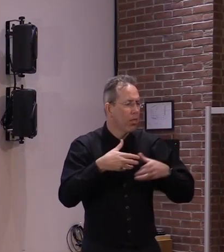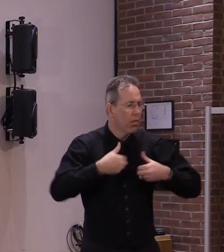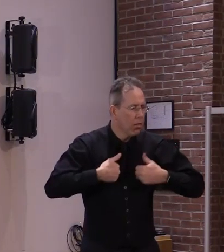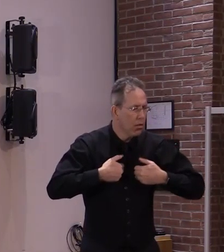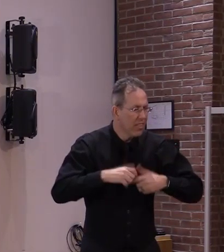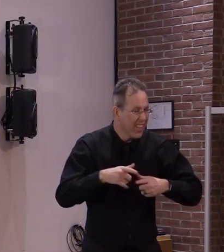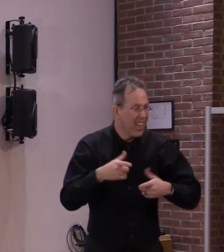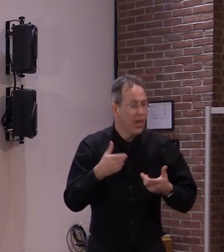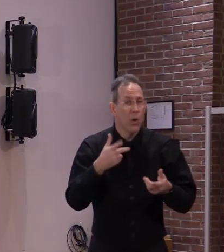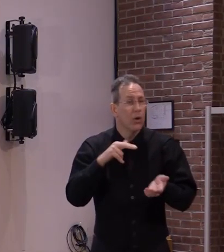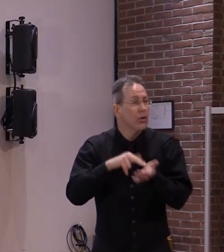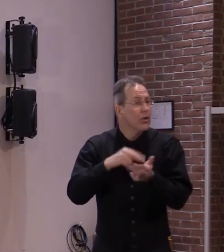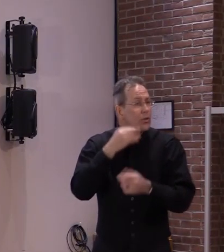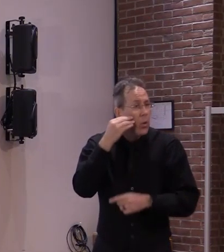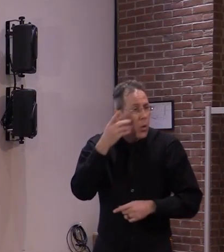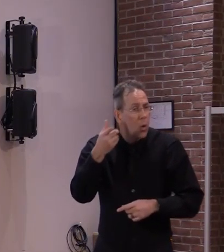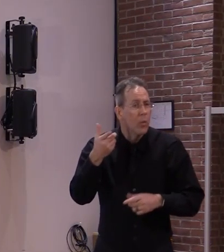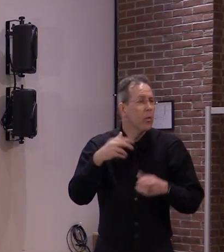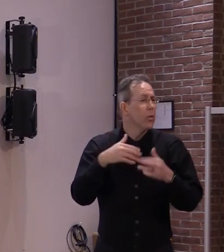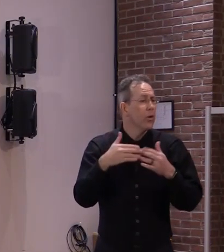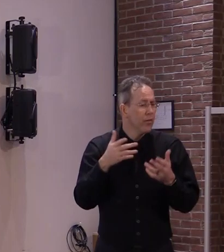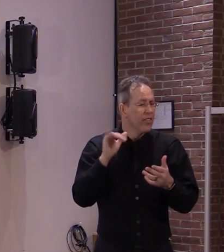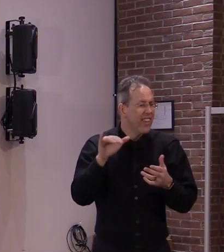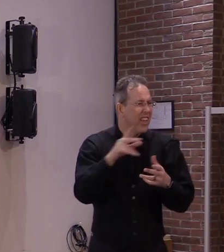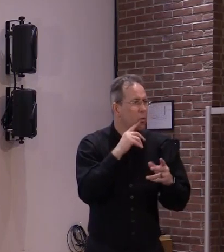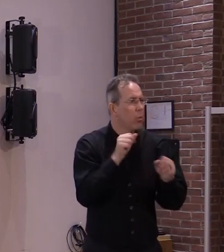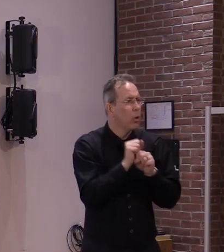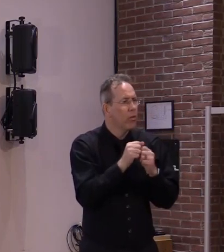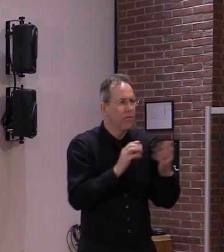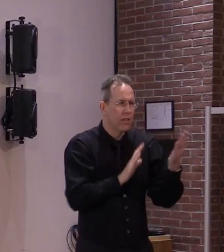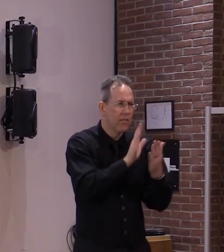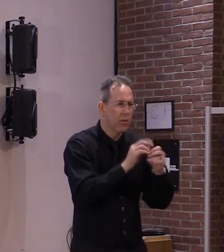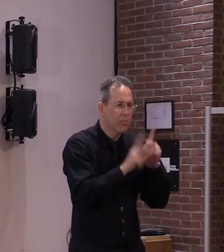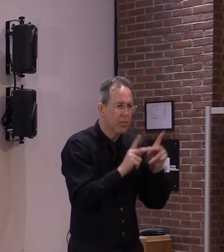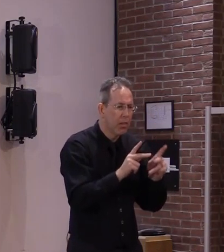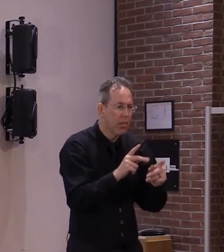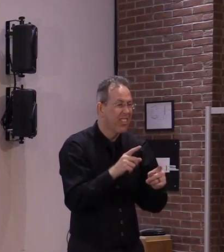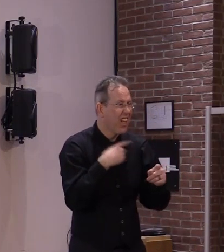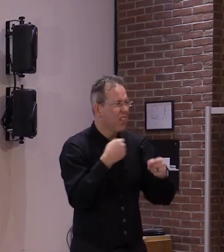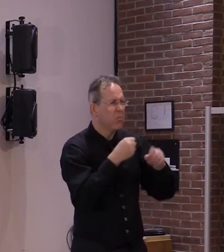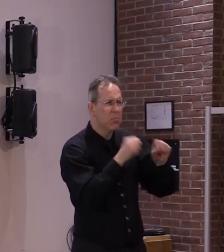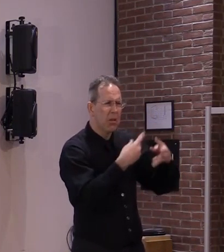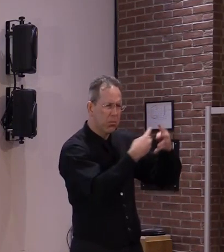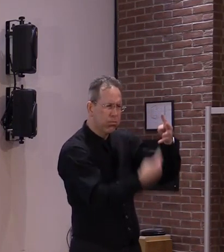Vermonters 75 and older and 70 and older now. And then